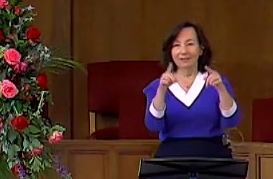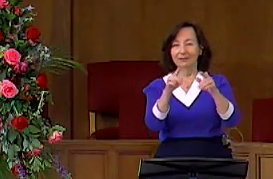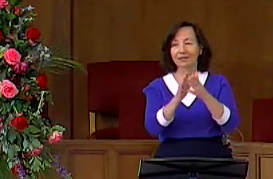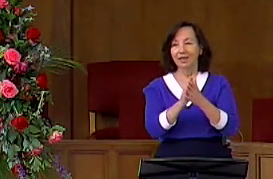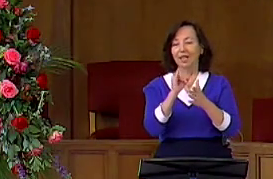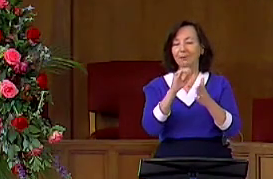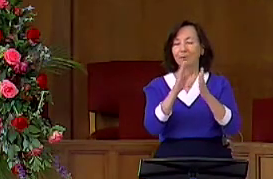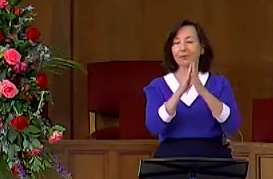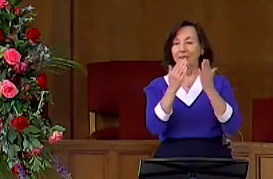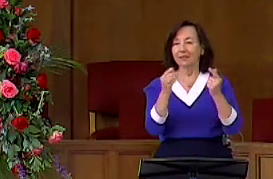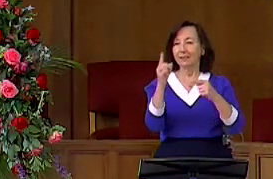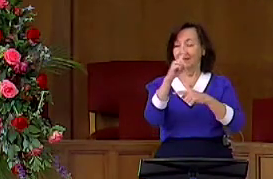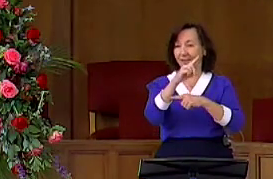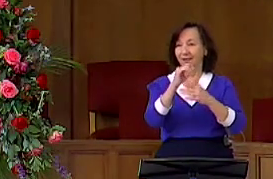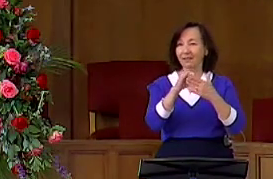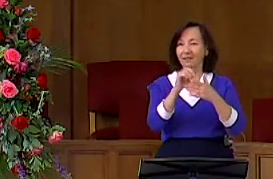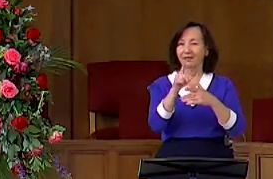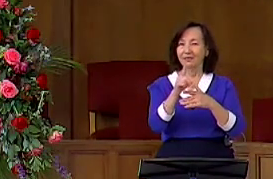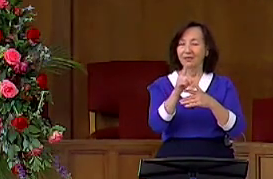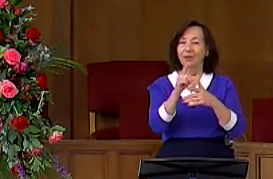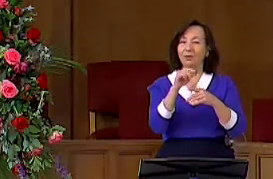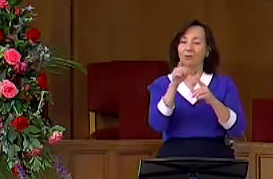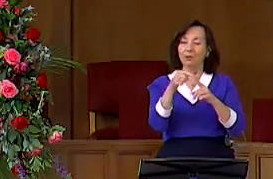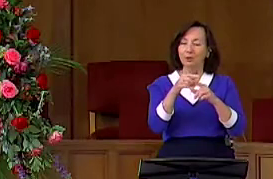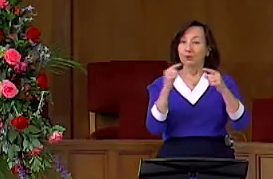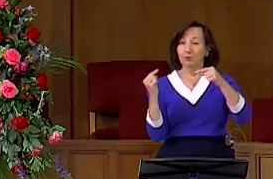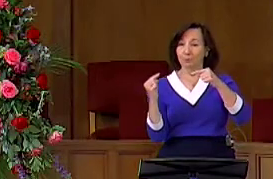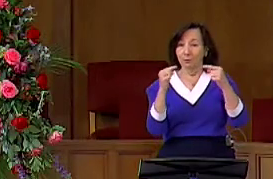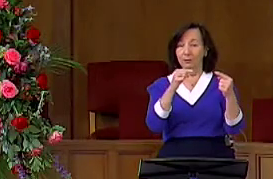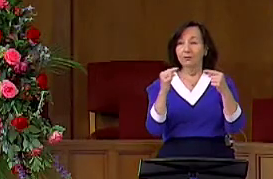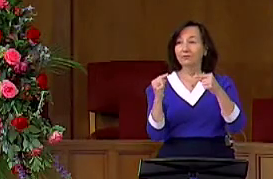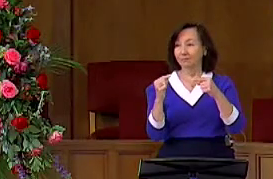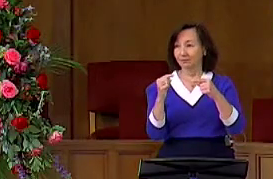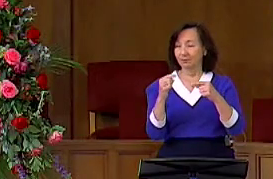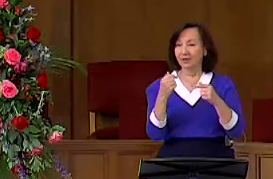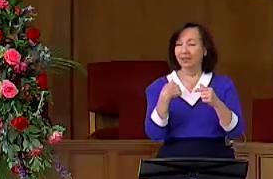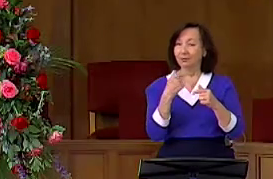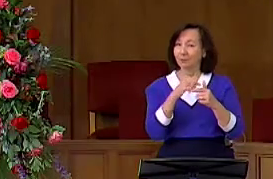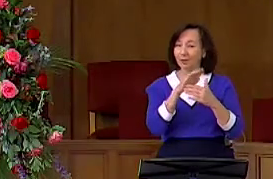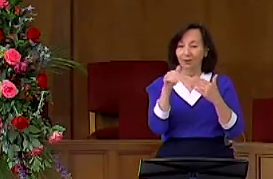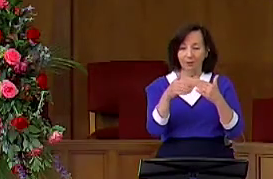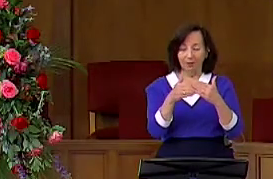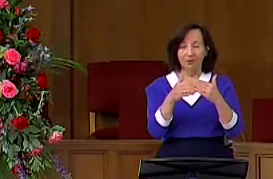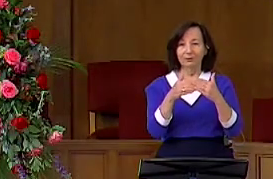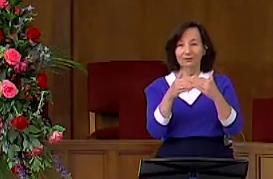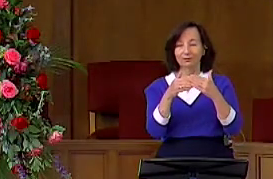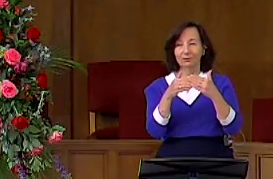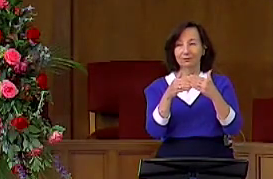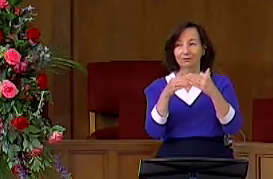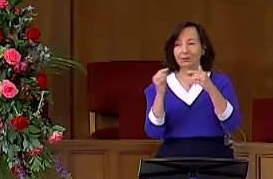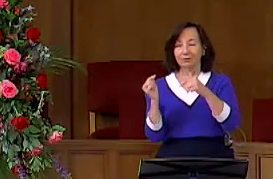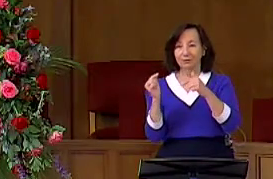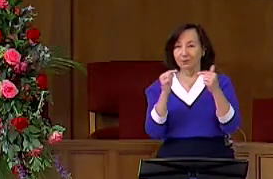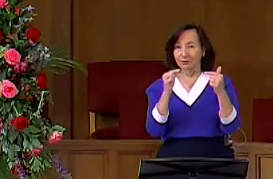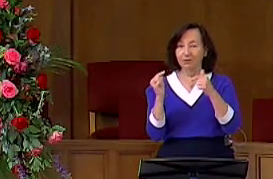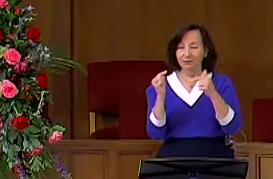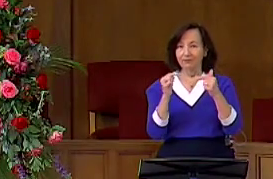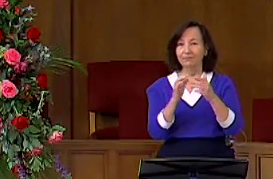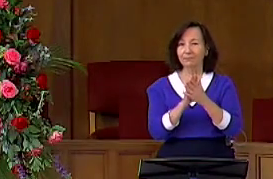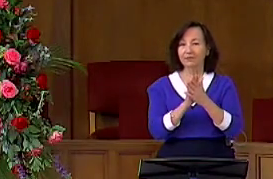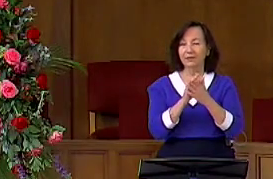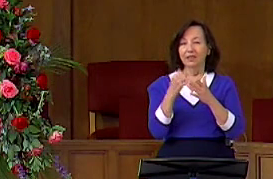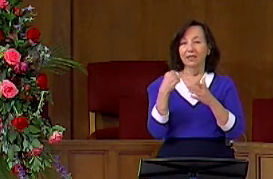pray today that even when you struggle sometimes to give, and we all do, we get to that scarcity mentality sometime,